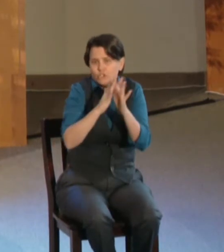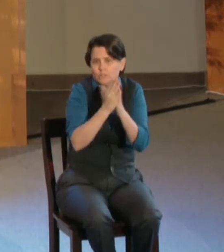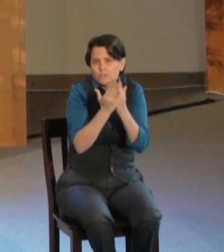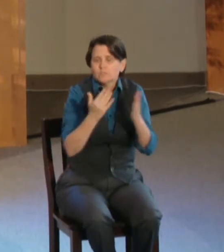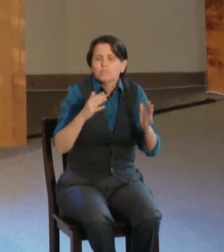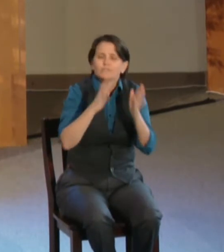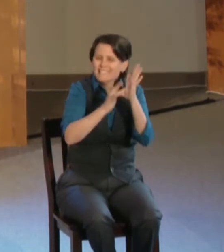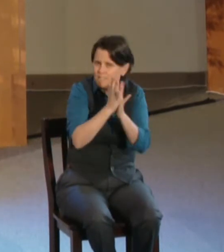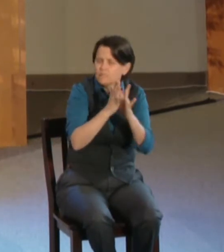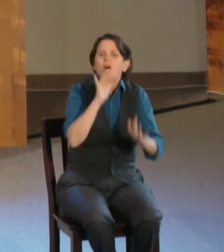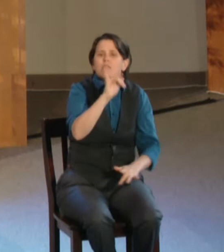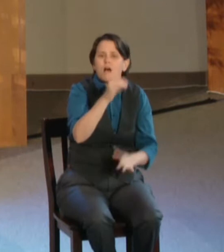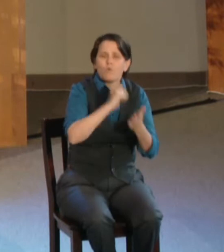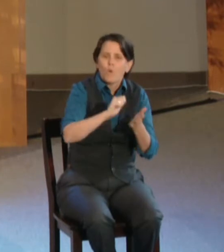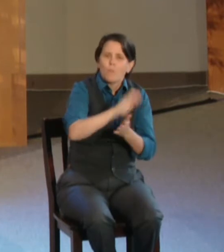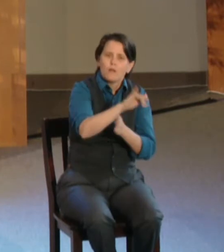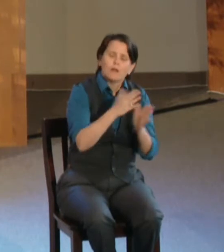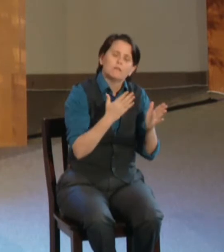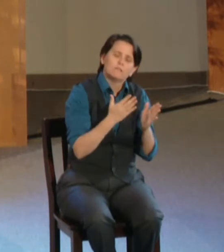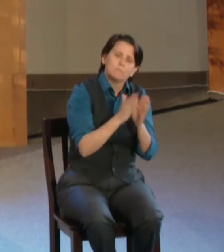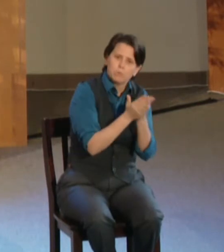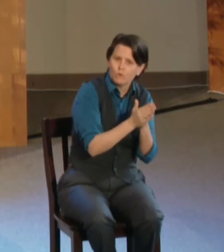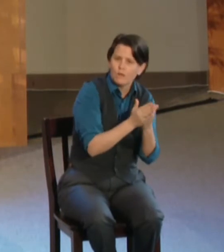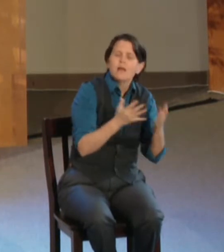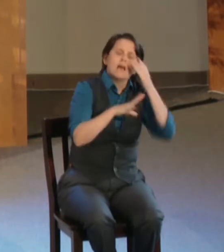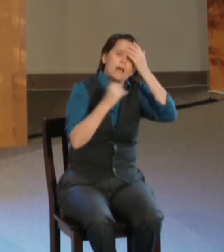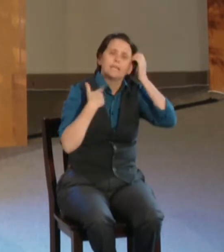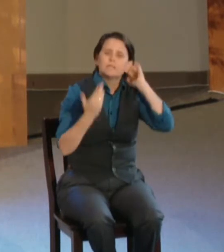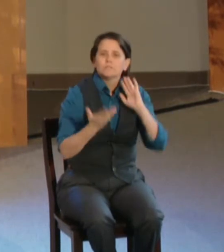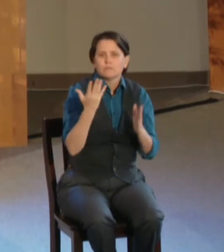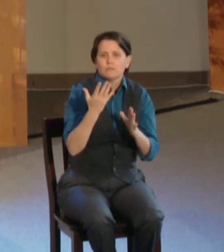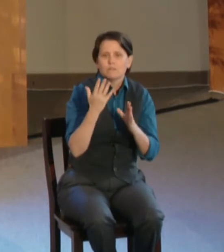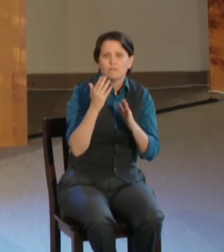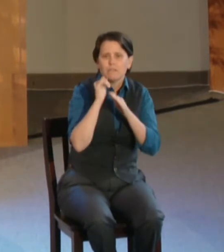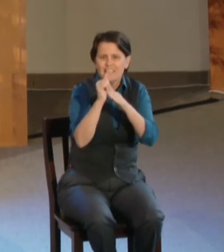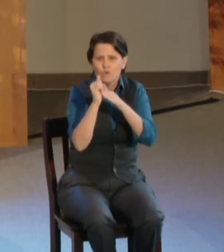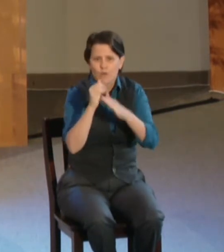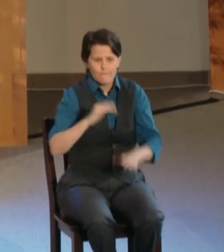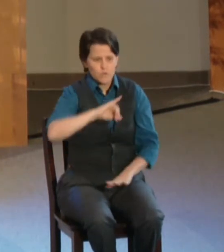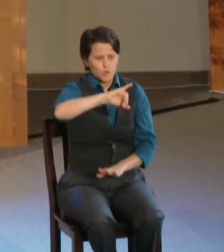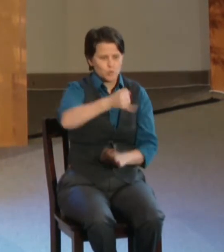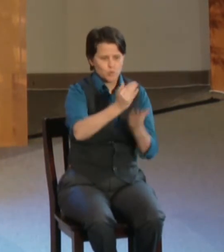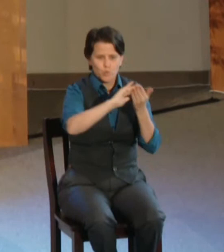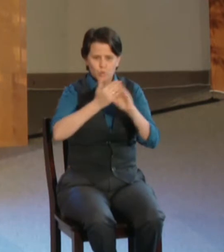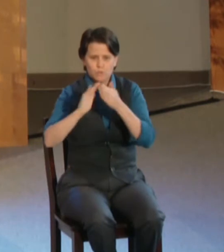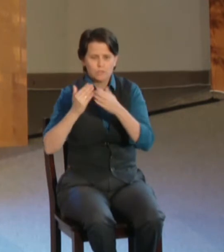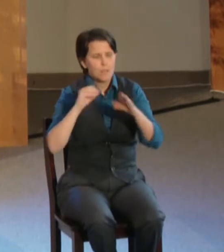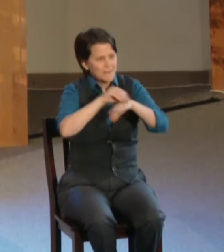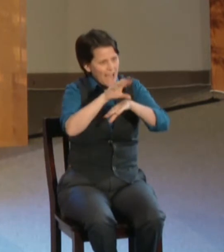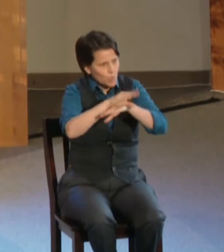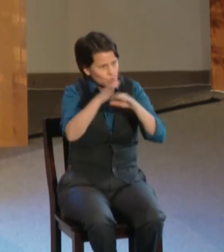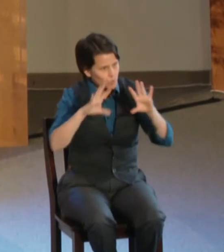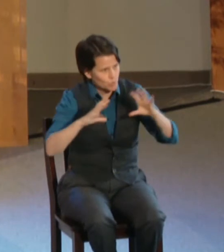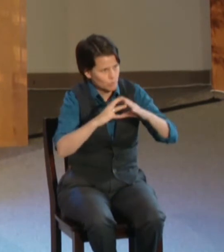was the leader of the Jerusalem Council. And what that means is he stayed in Jerusalem and led the Jews that